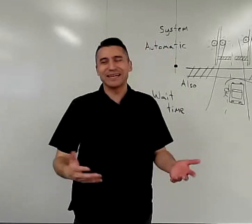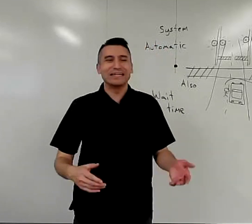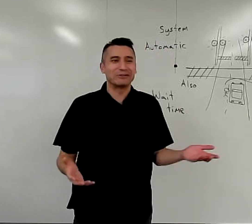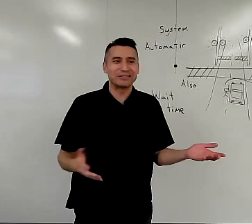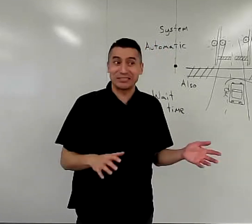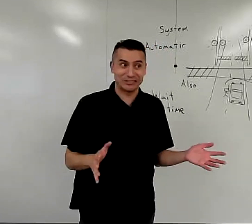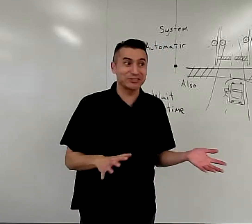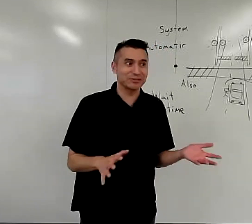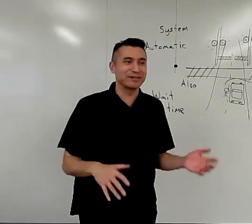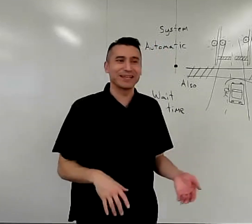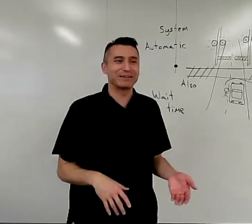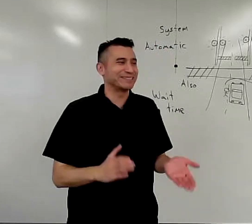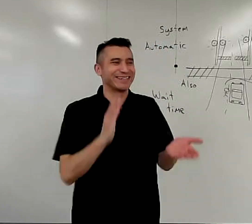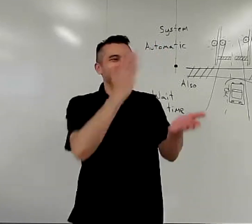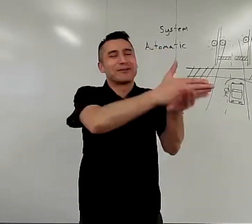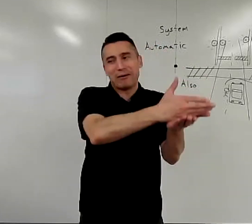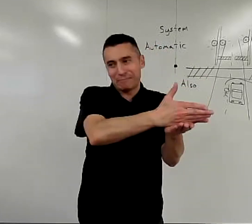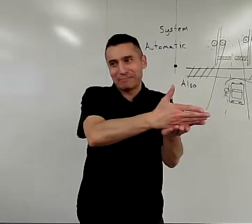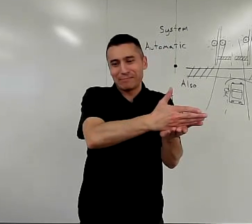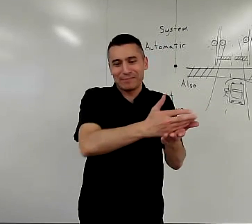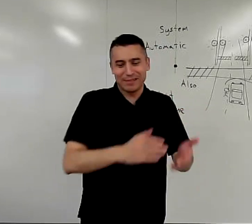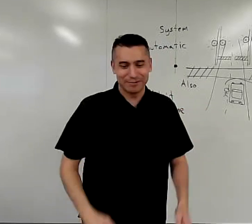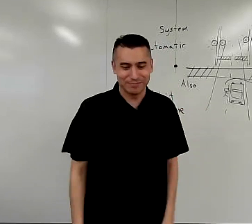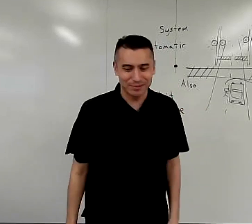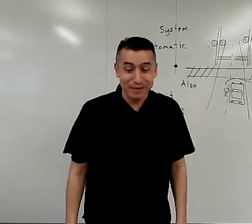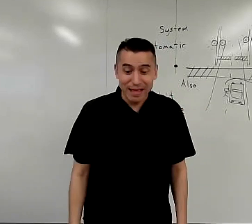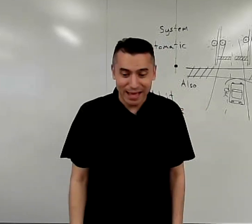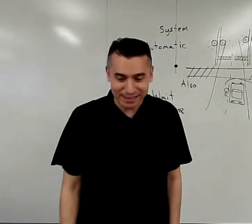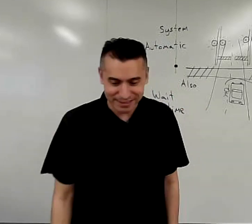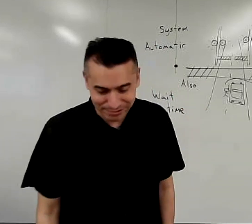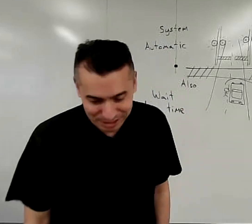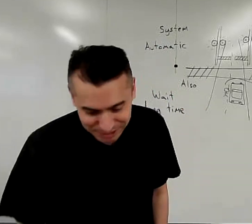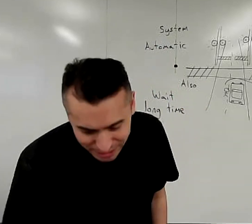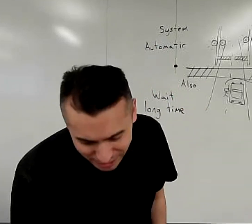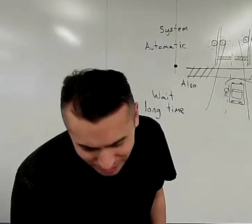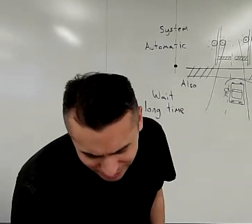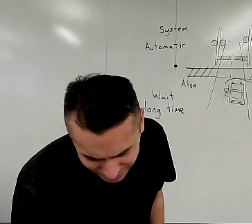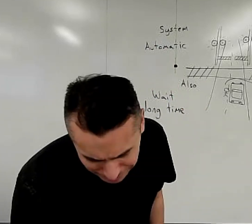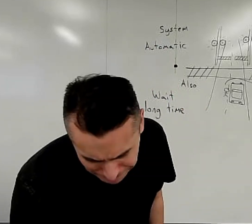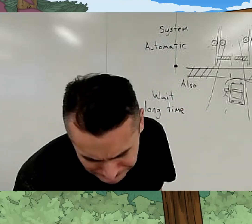instead, you know, because she's just learning language, she signed stop. There. So, excellent question. All right.